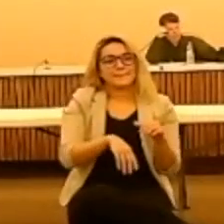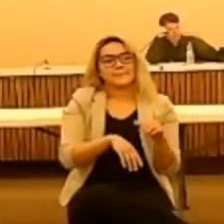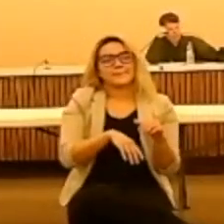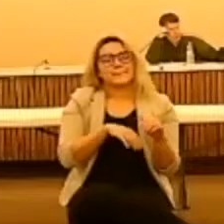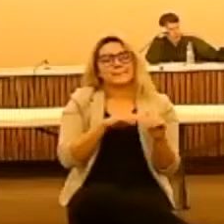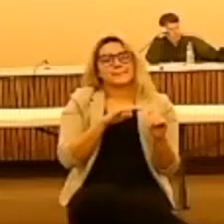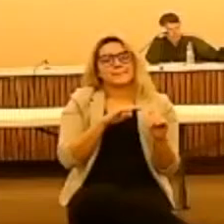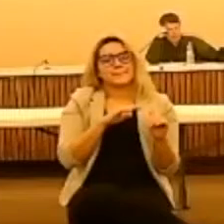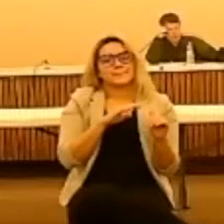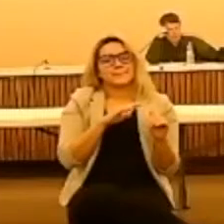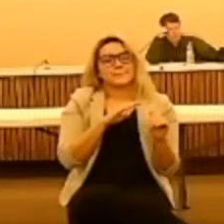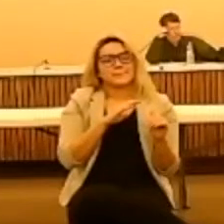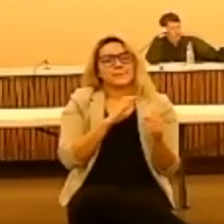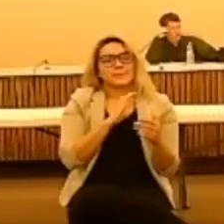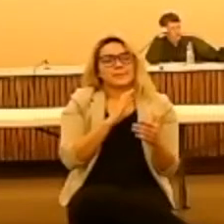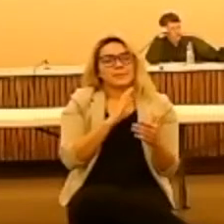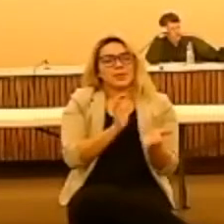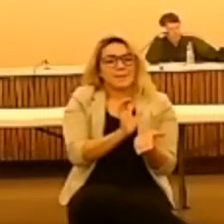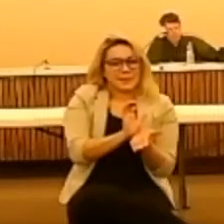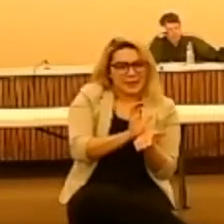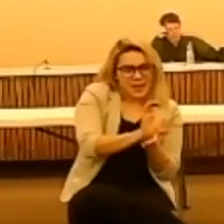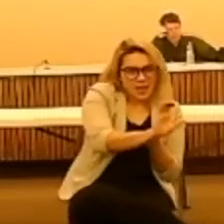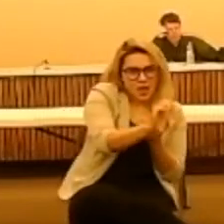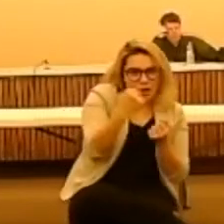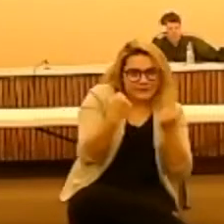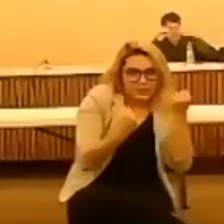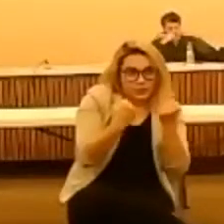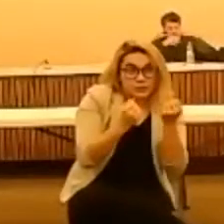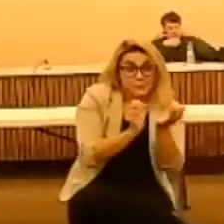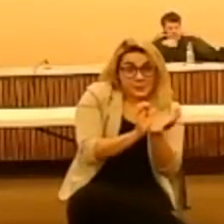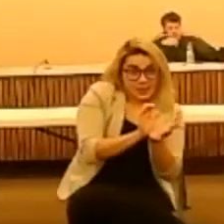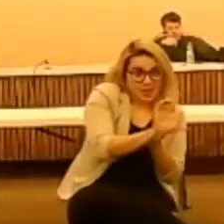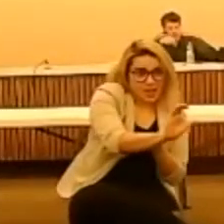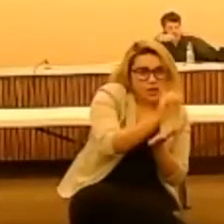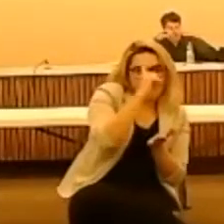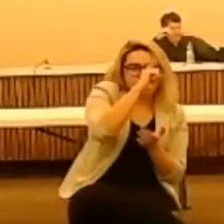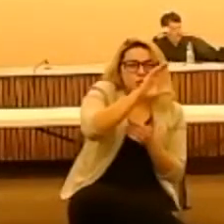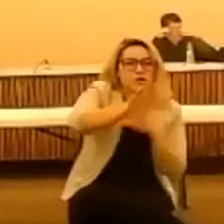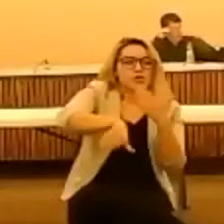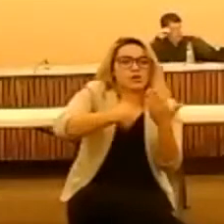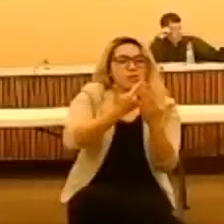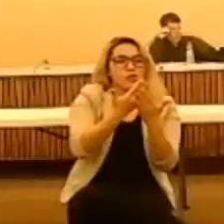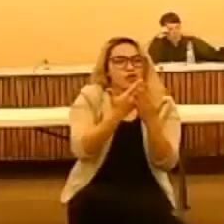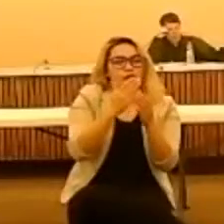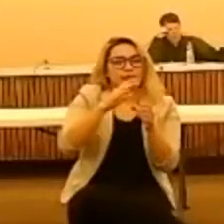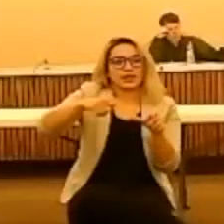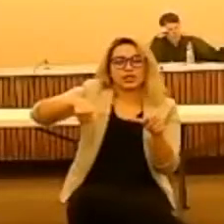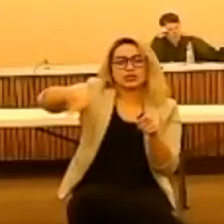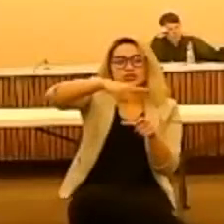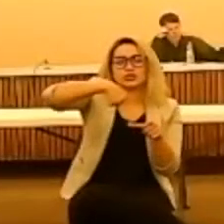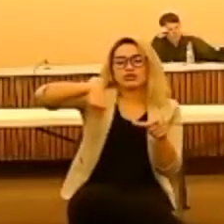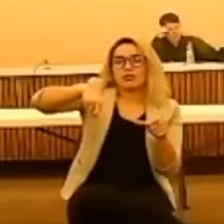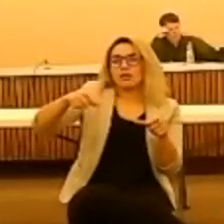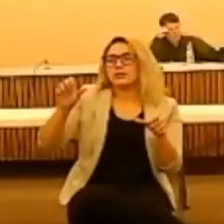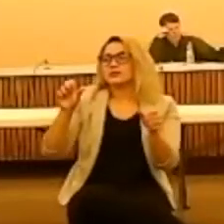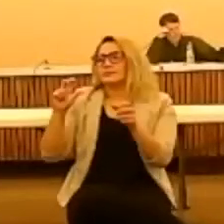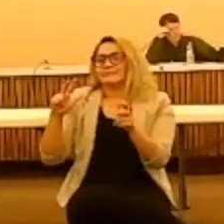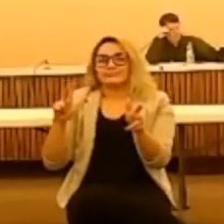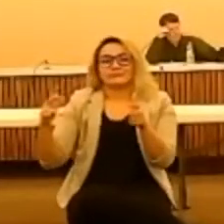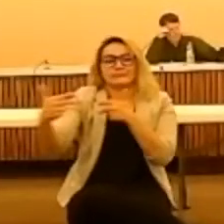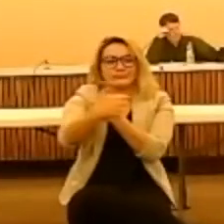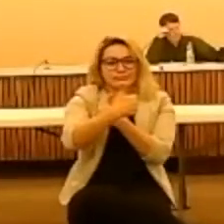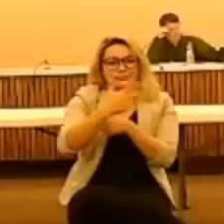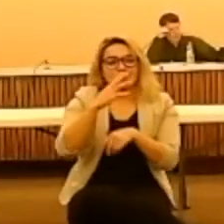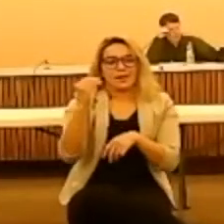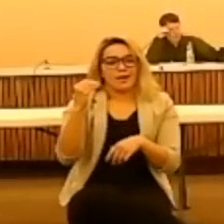duty plow vehicle that we're going to use for the circles and hammerheads. And it also includes a pickup truck